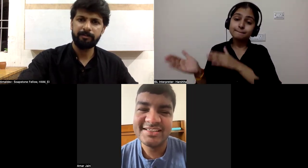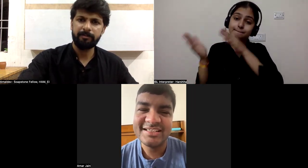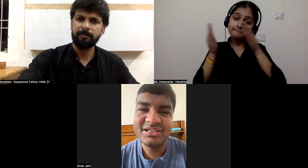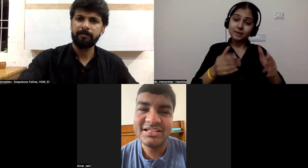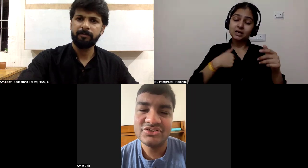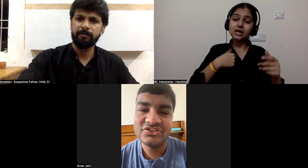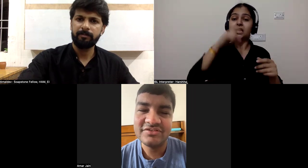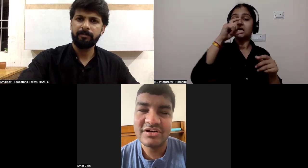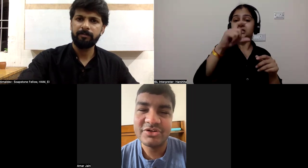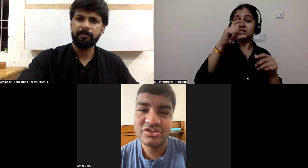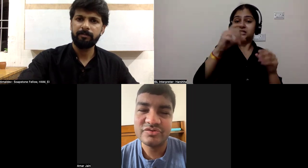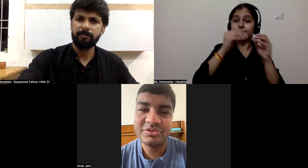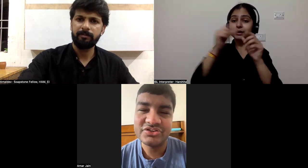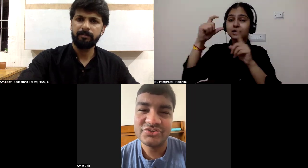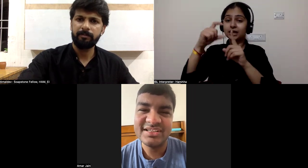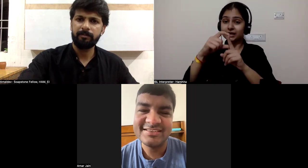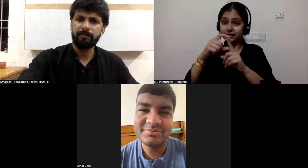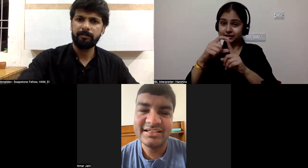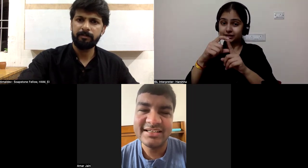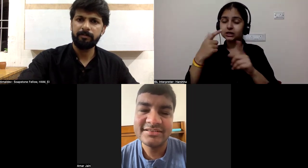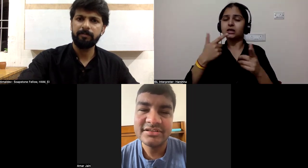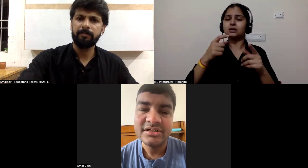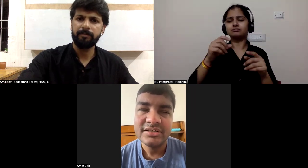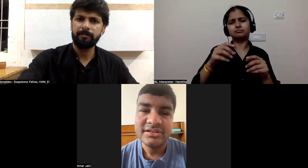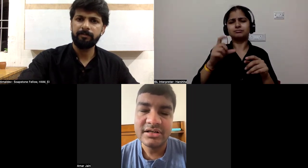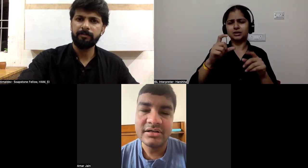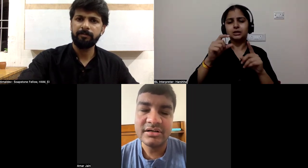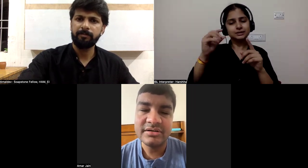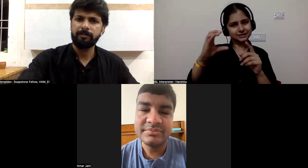with CCPD, which is Chief Commissioner for Persons with Disabilities,